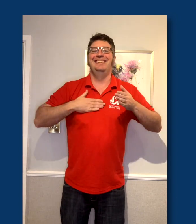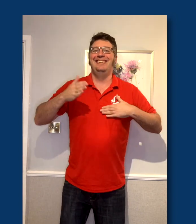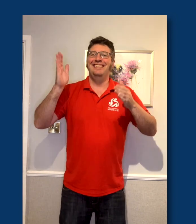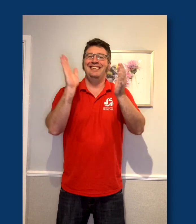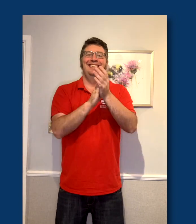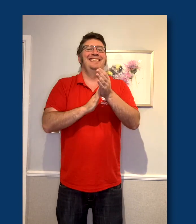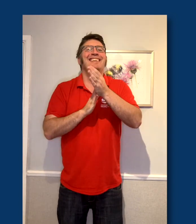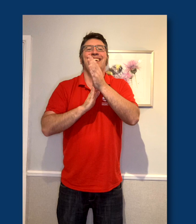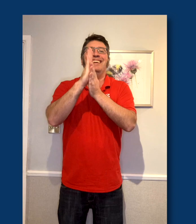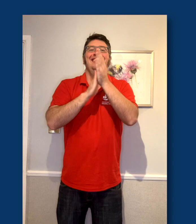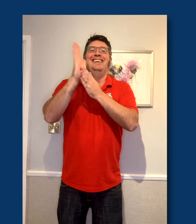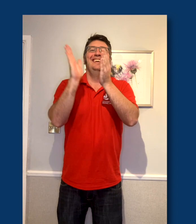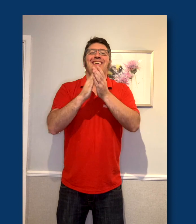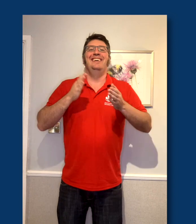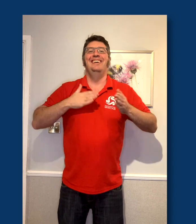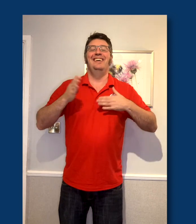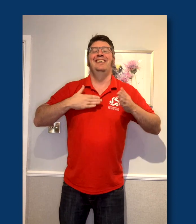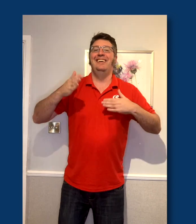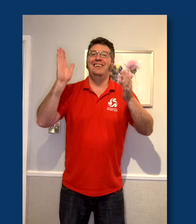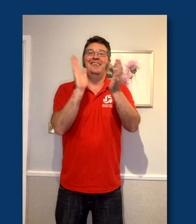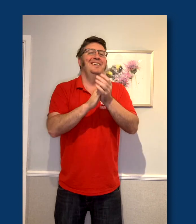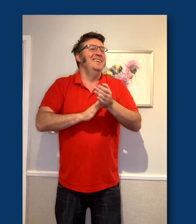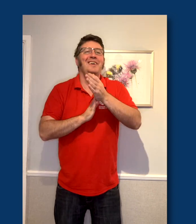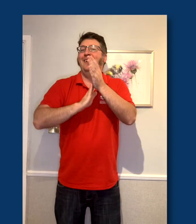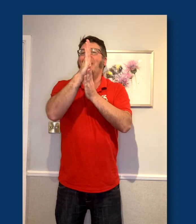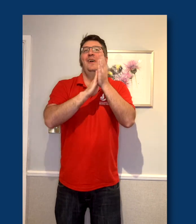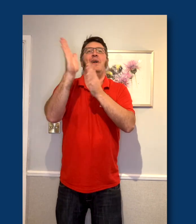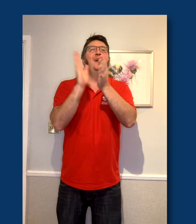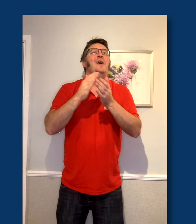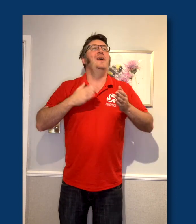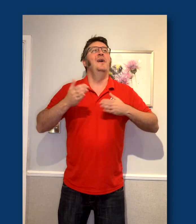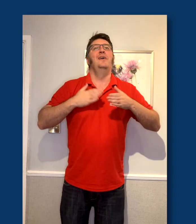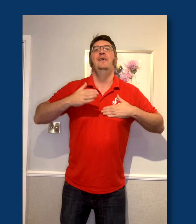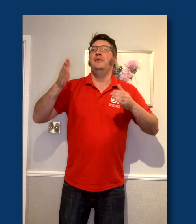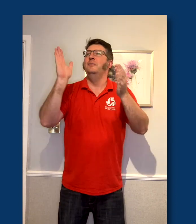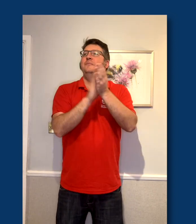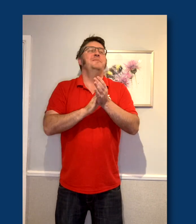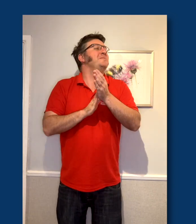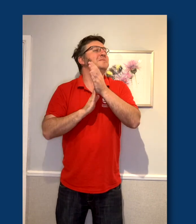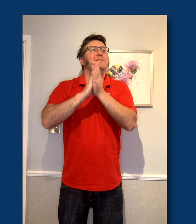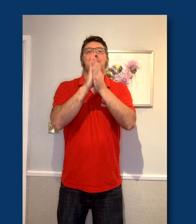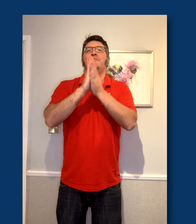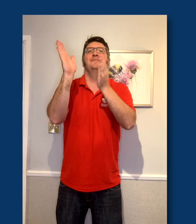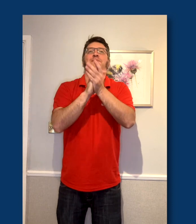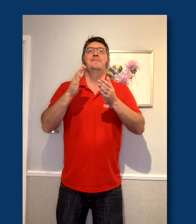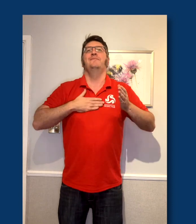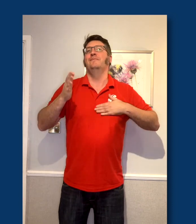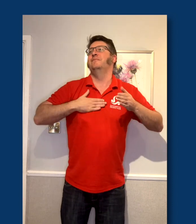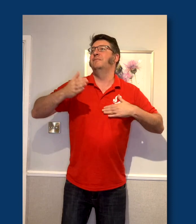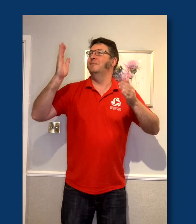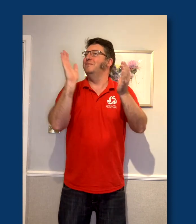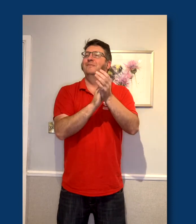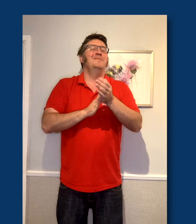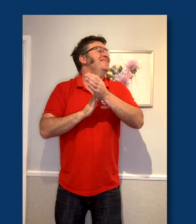once in a while, I start texting, write a paragraph, but then I delete the message. Think about you like a pastime. I could cry you a river,